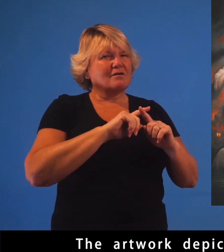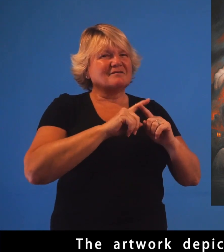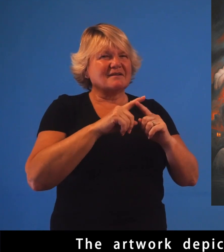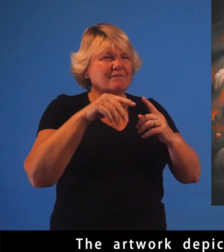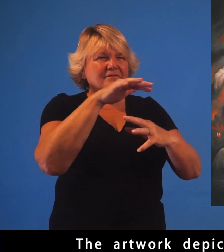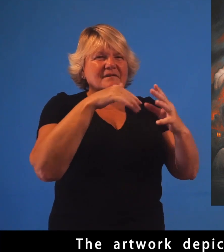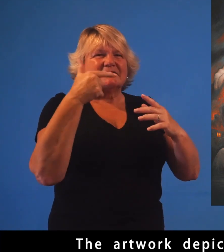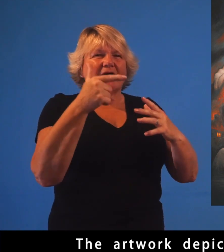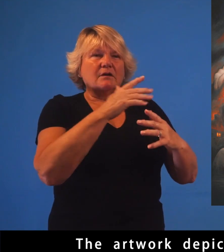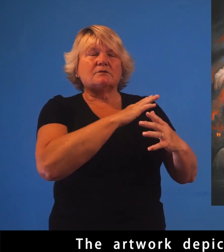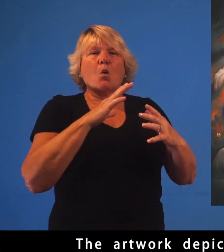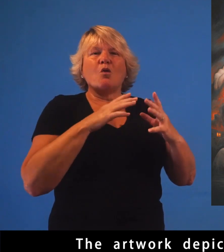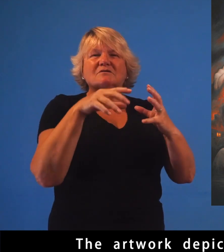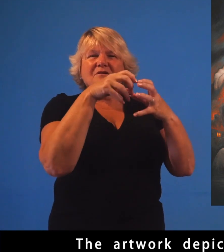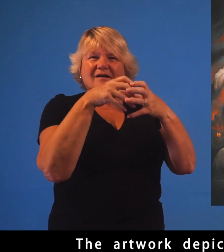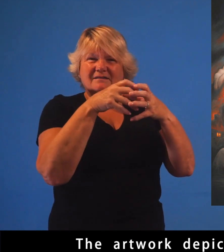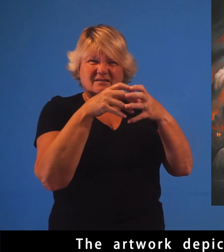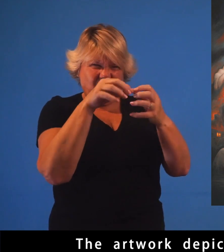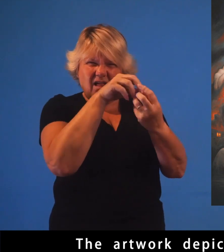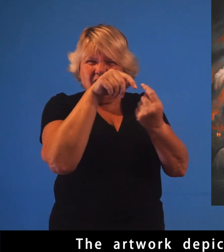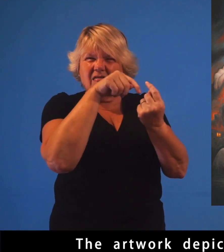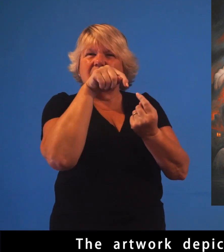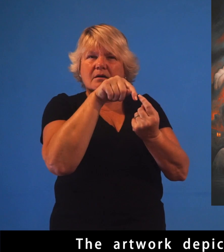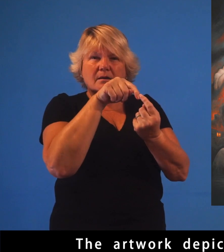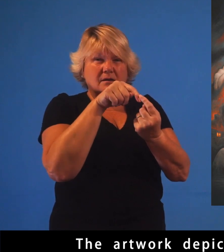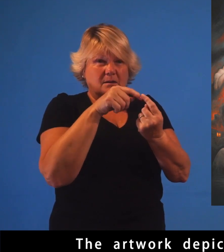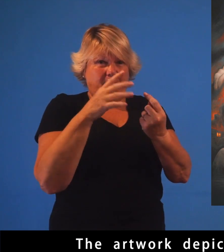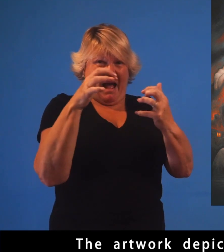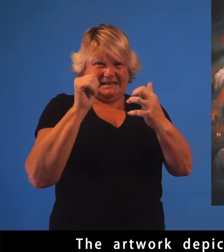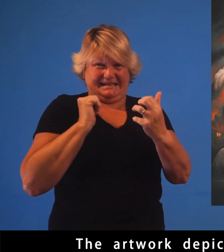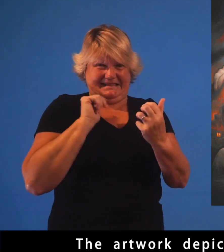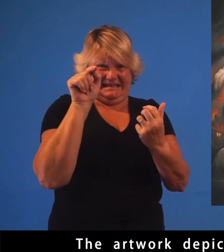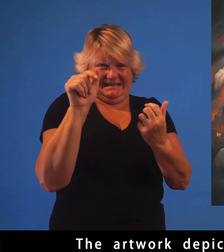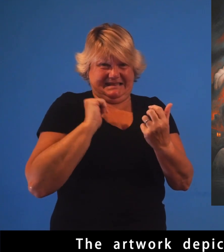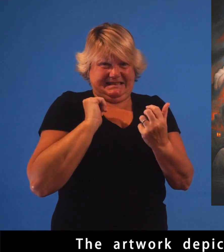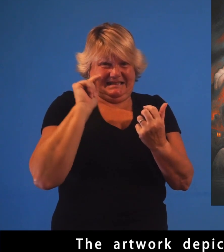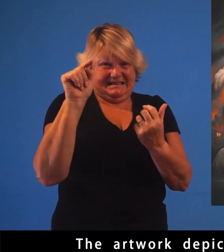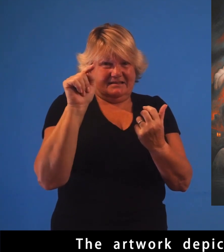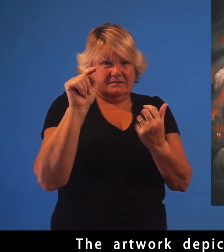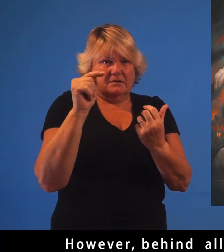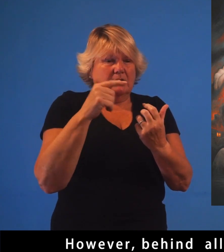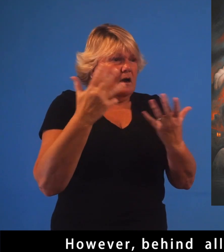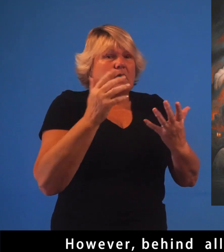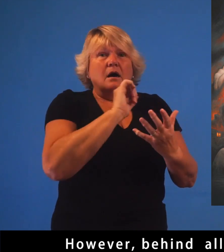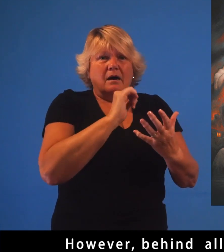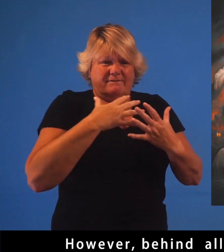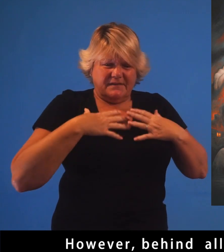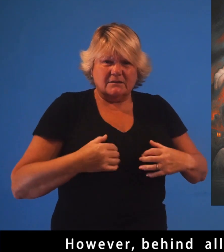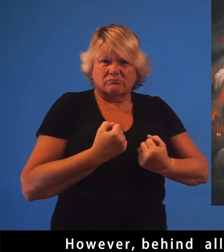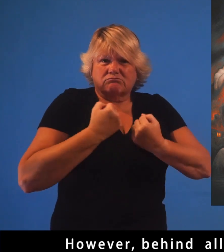The artwork depicts an entanglement of 7 Wagner fighters, moments before battle.